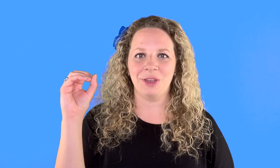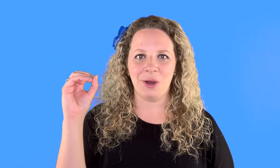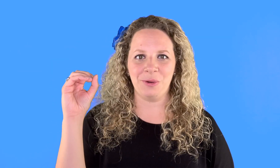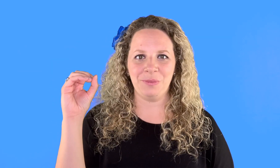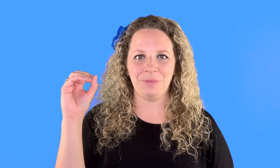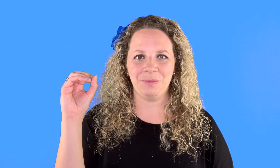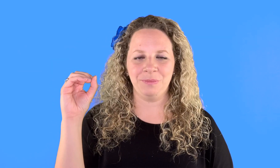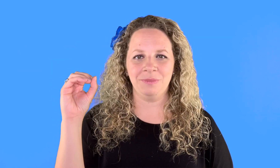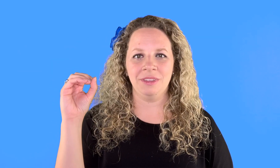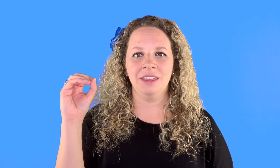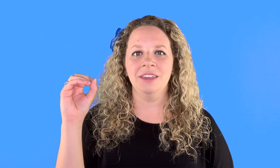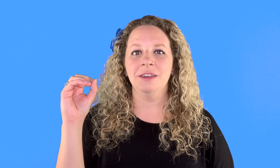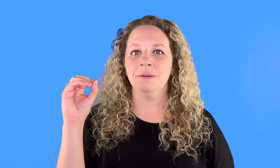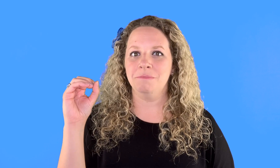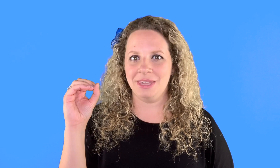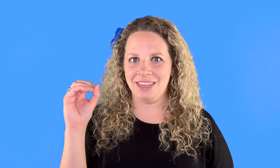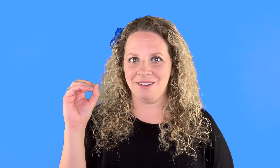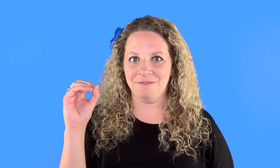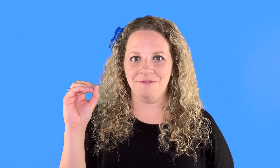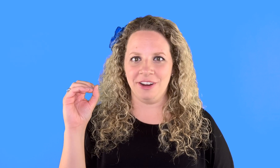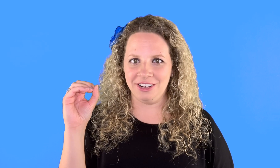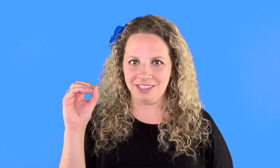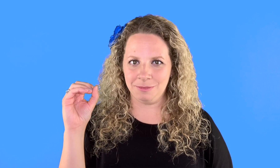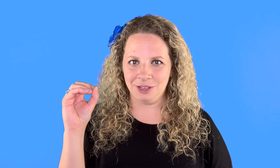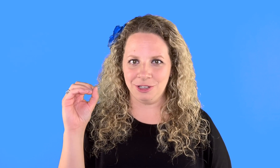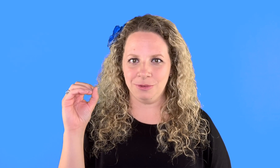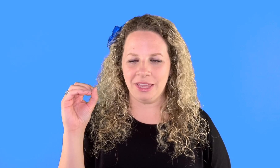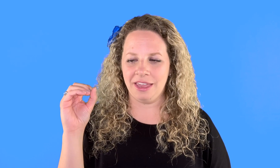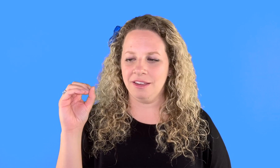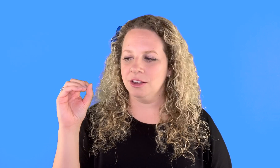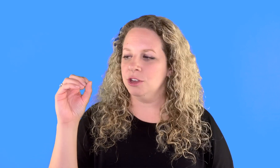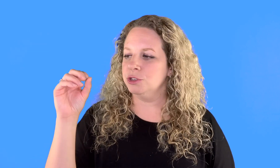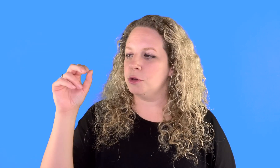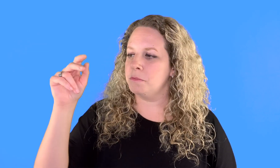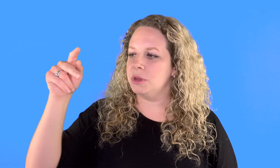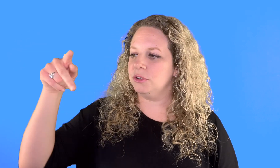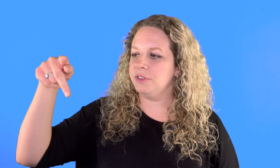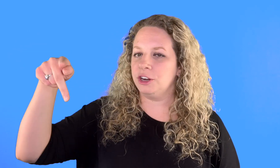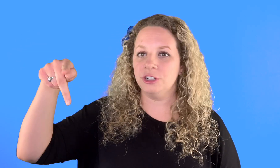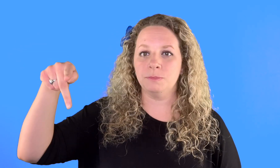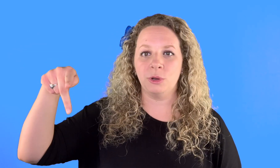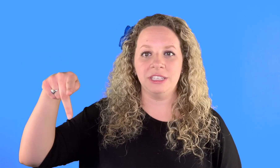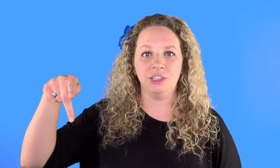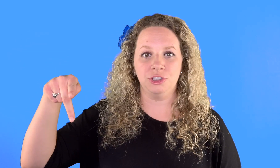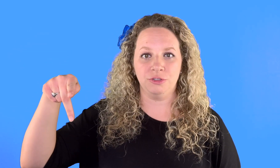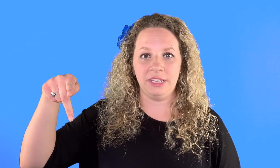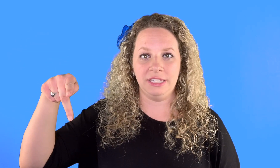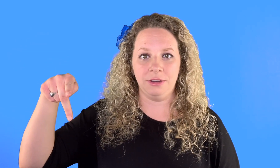O. P, very similar to a K. So middle finger is pointed straight down.